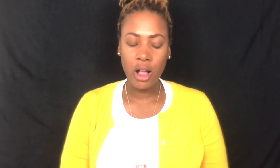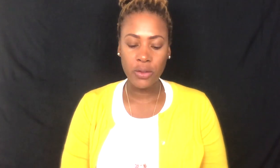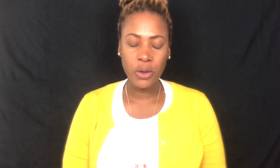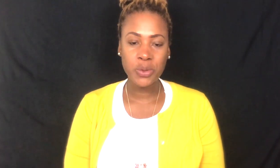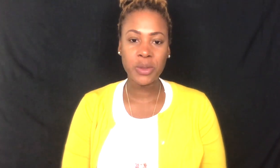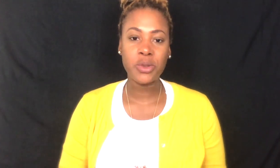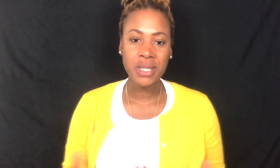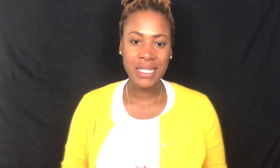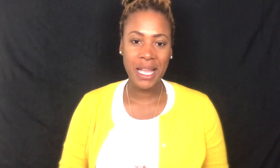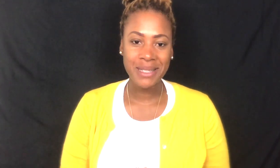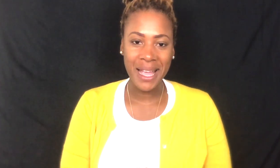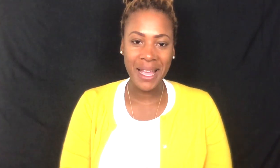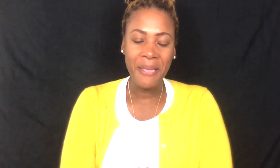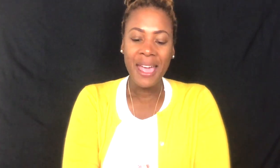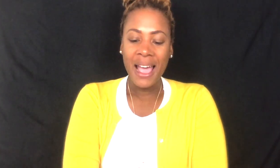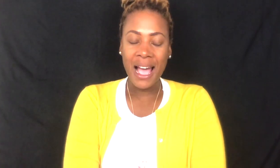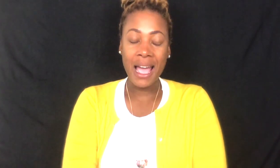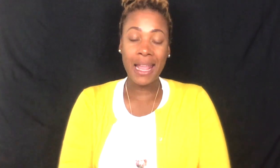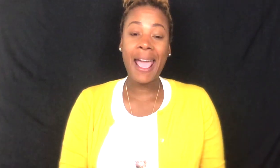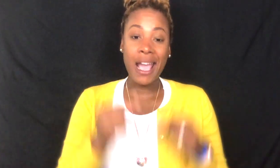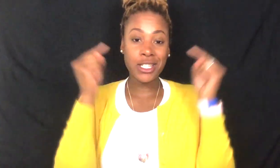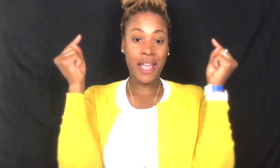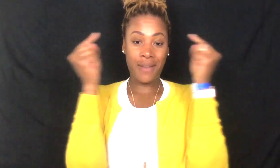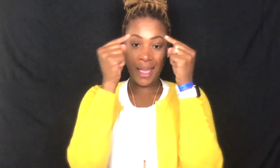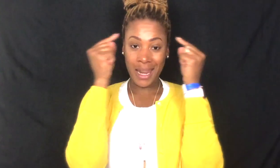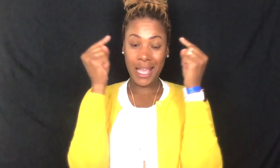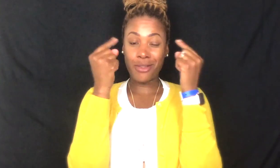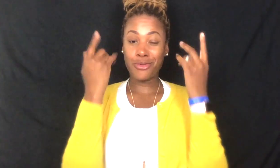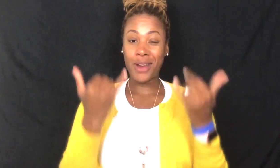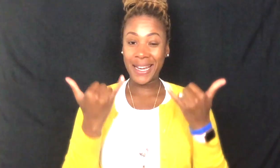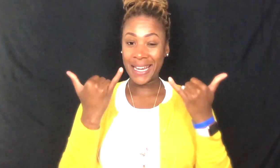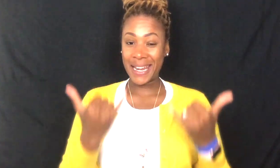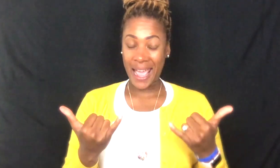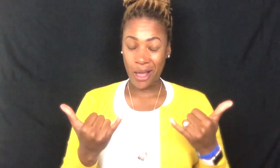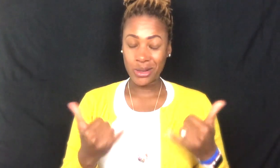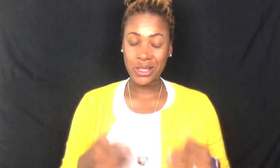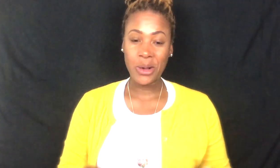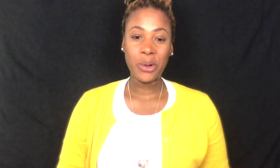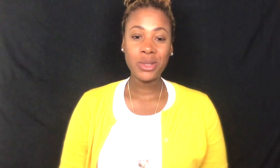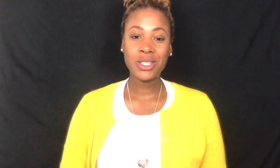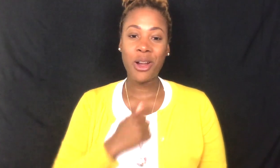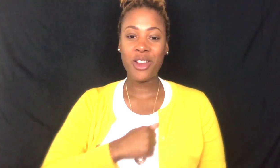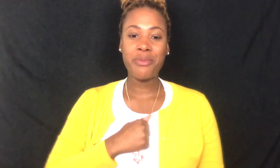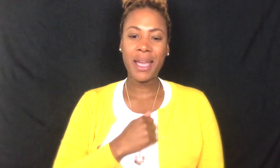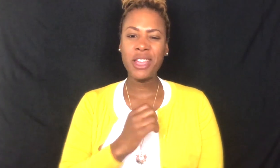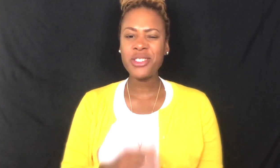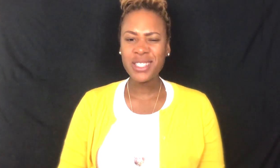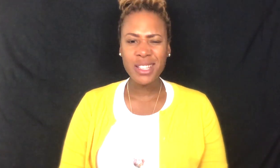those would use the same sign. And I actually have a headache right now. So sorry if my energy is a little